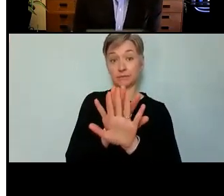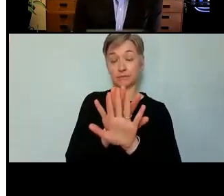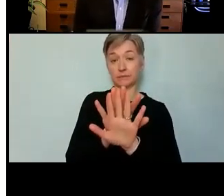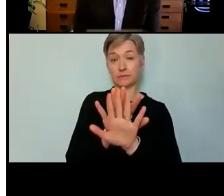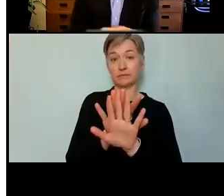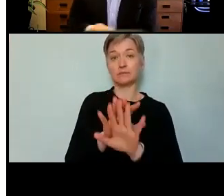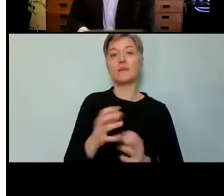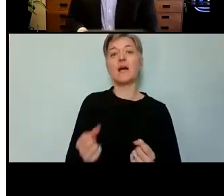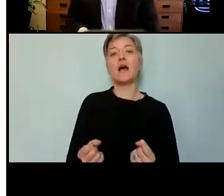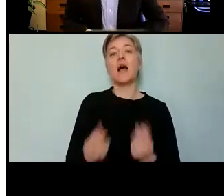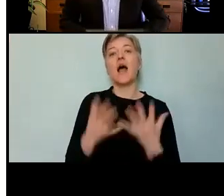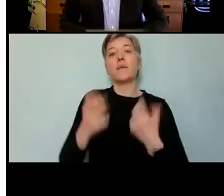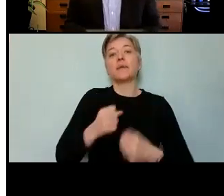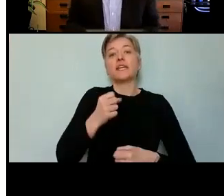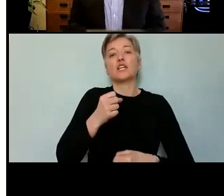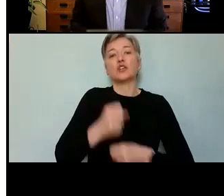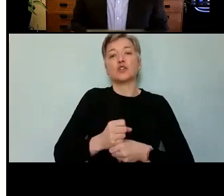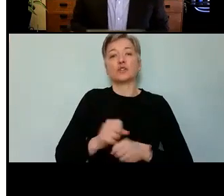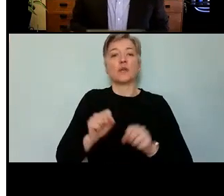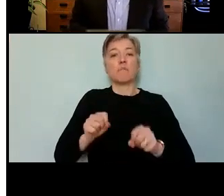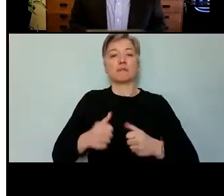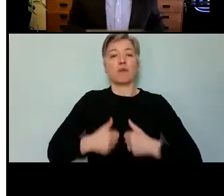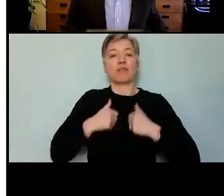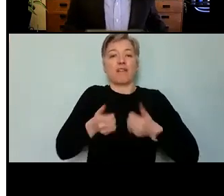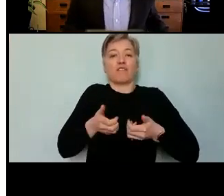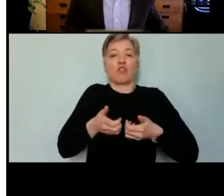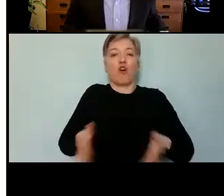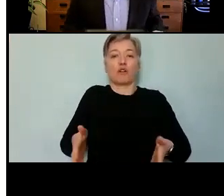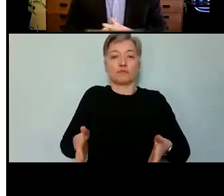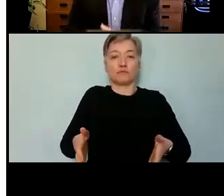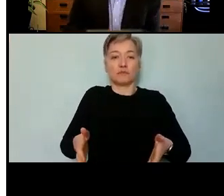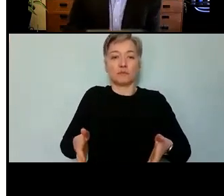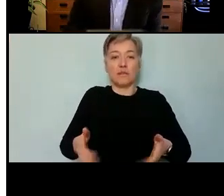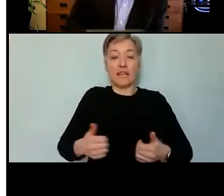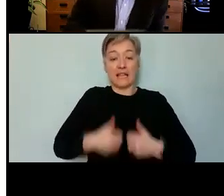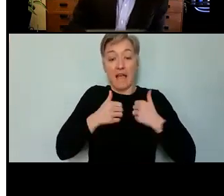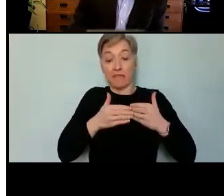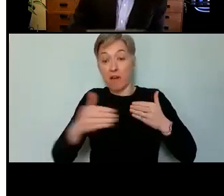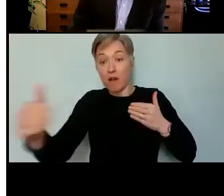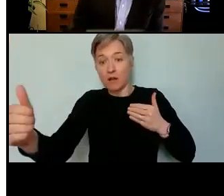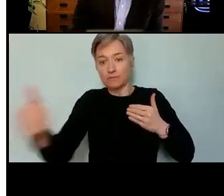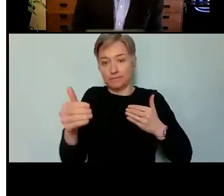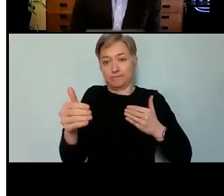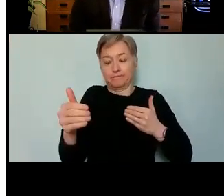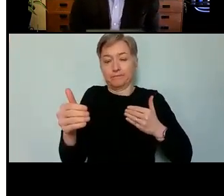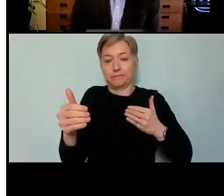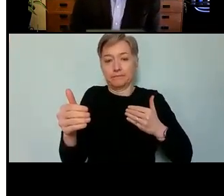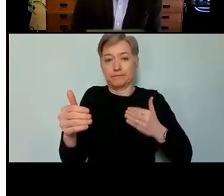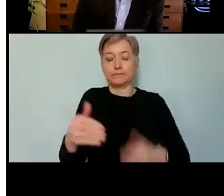years of potential life lost. This is another way of looking at life expectancy.